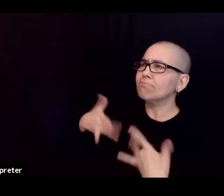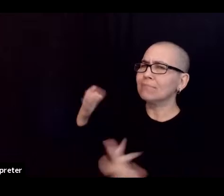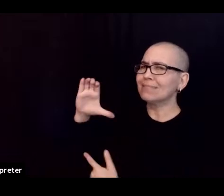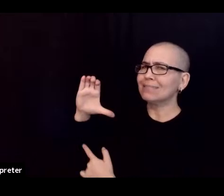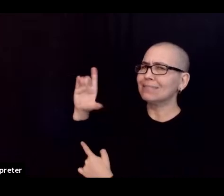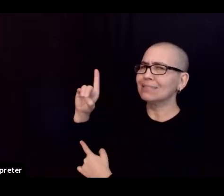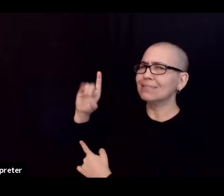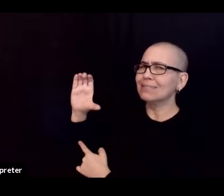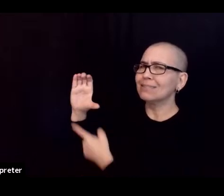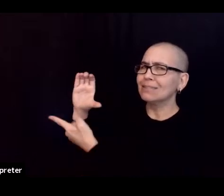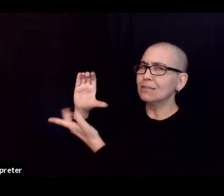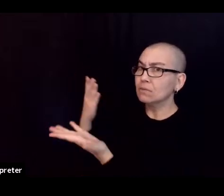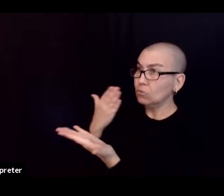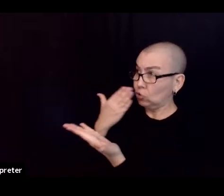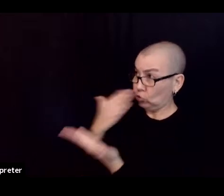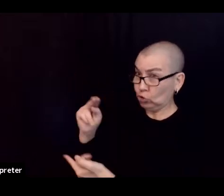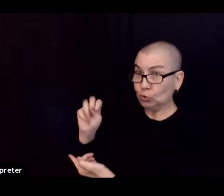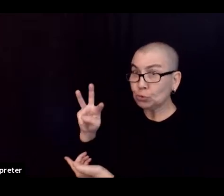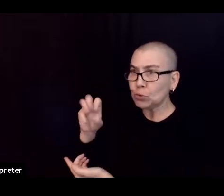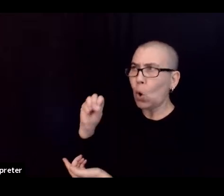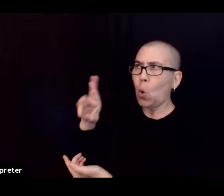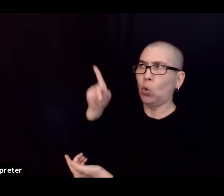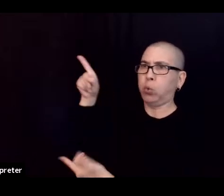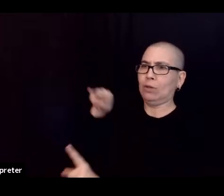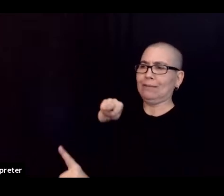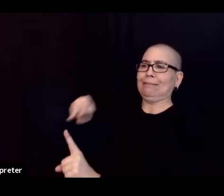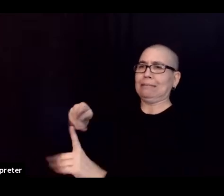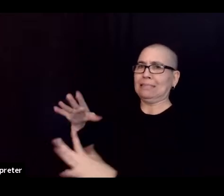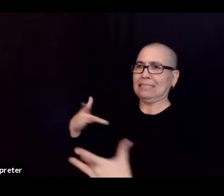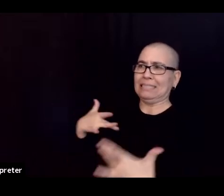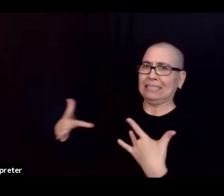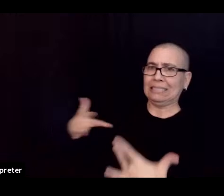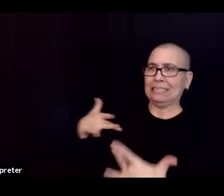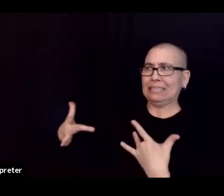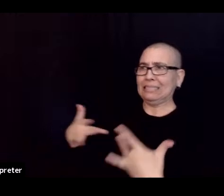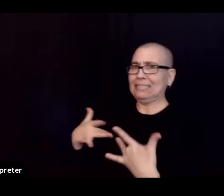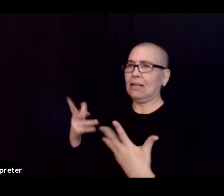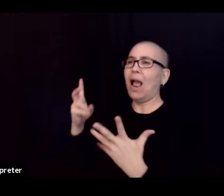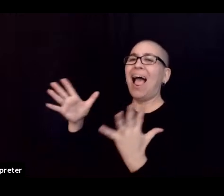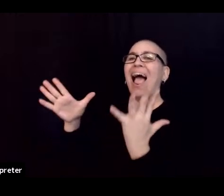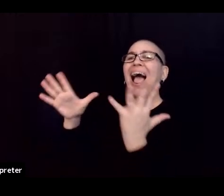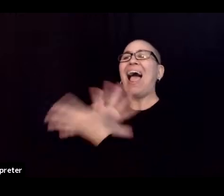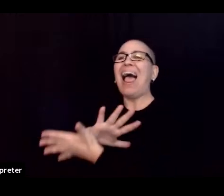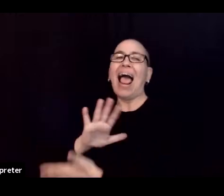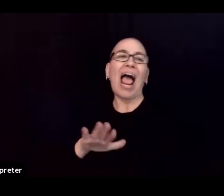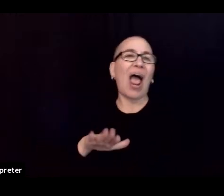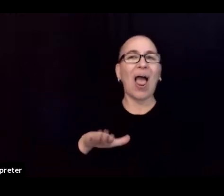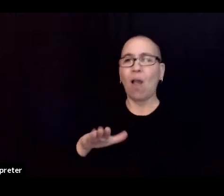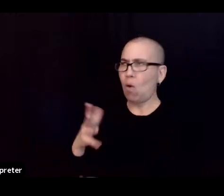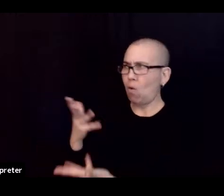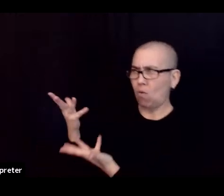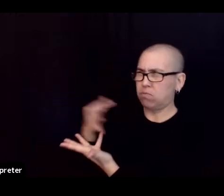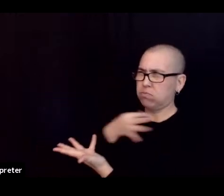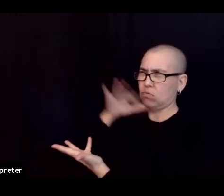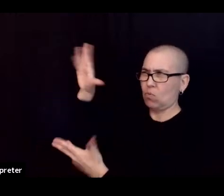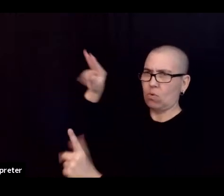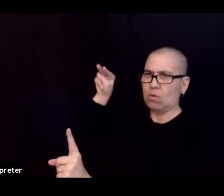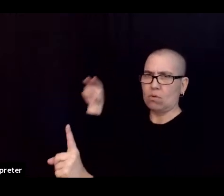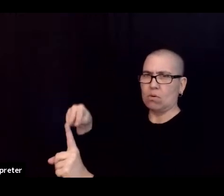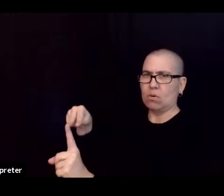could interfere with kind of the underlying public health messaging at a time when you have these increase in B117 cases?